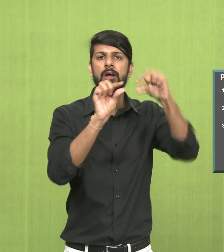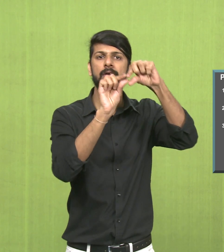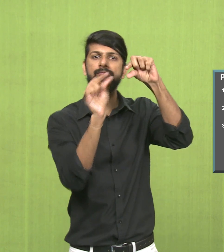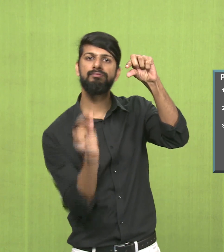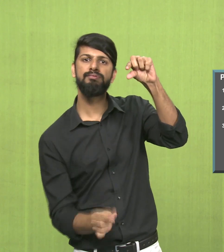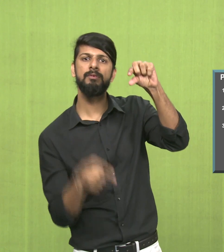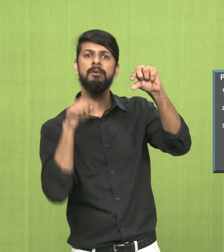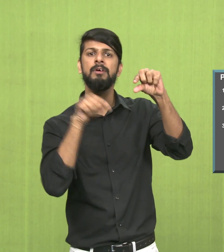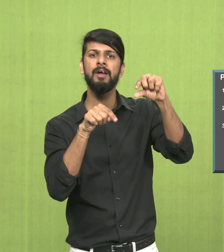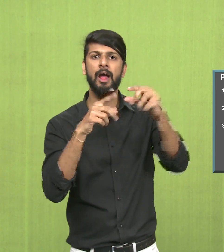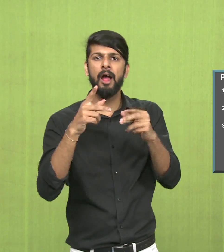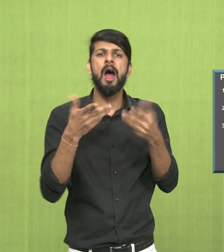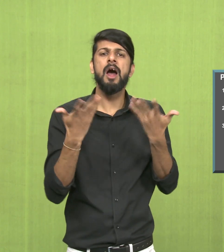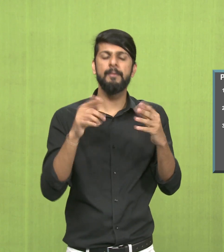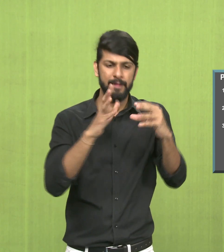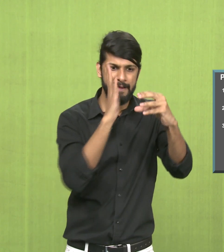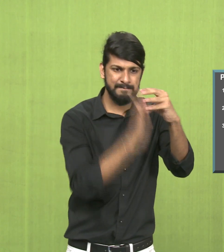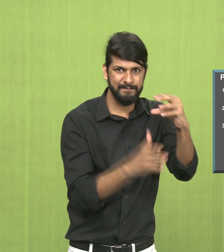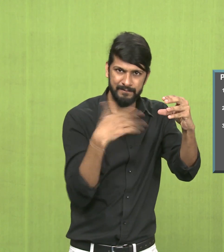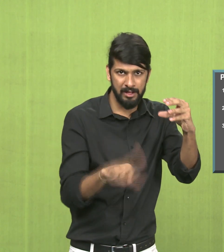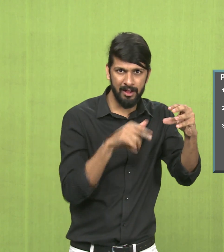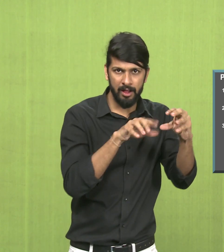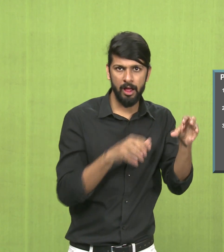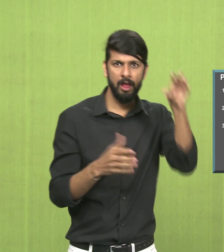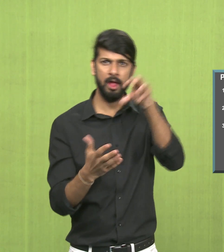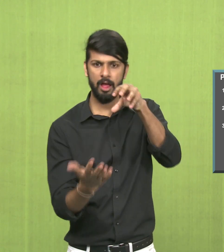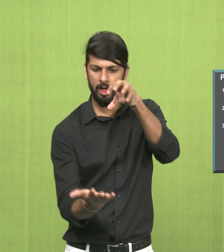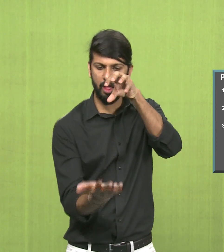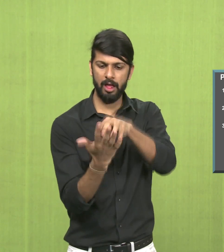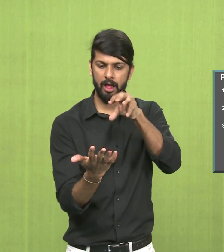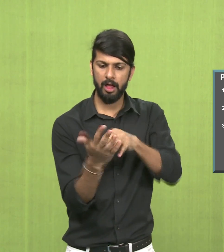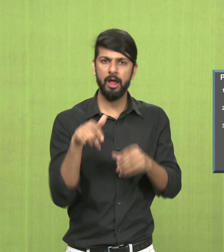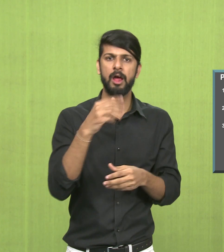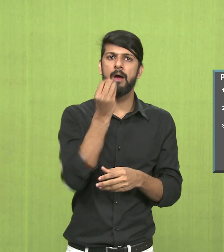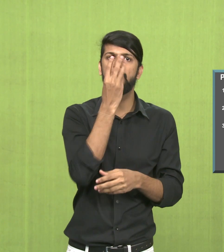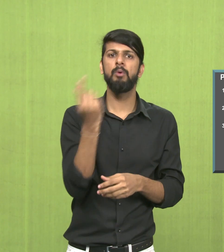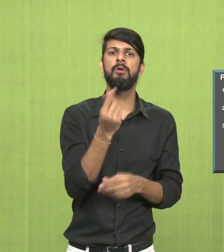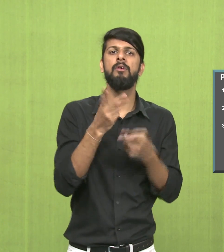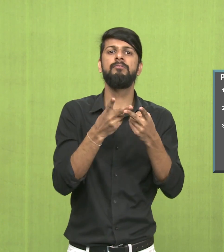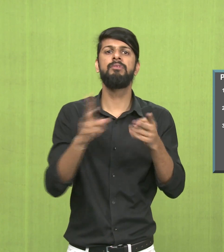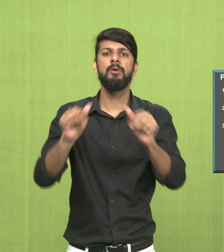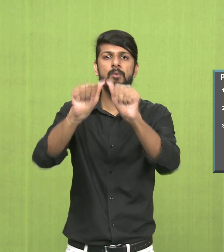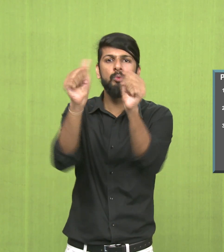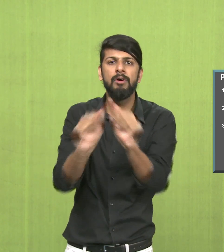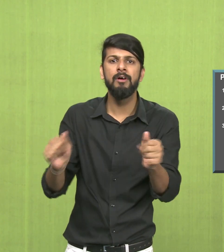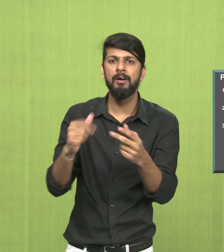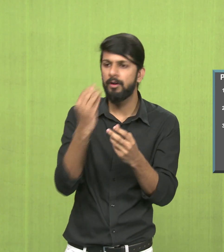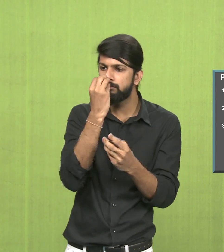lotus stem as well, if cut cross section wise, gives floral shapes. You can